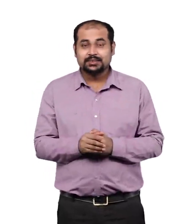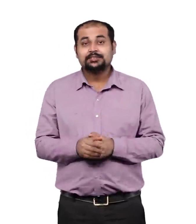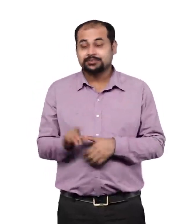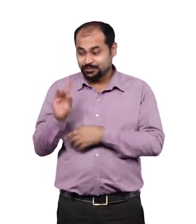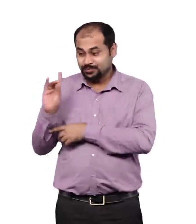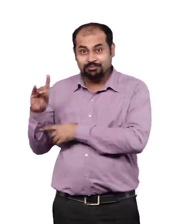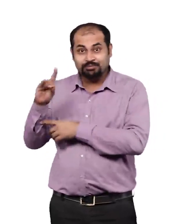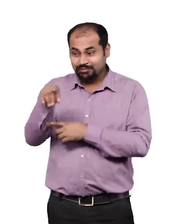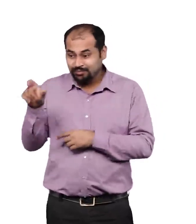Deer says,